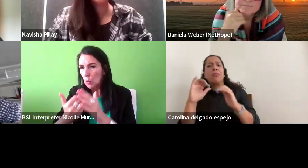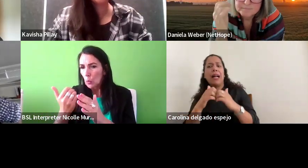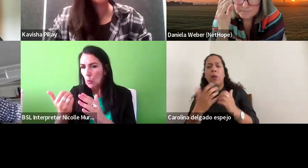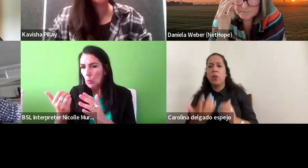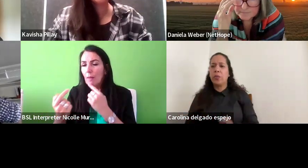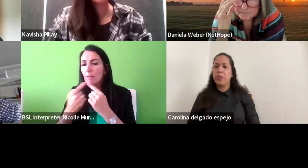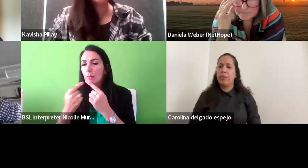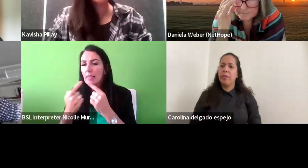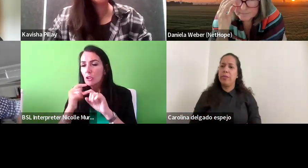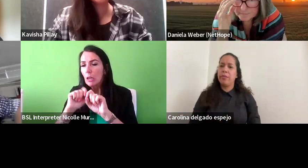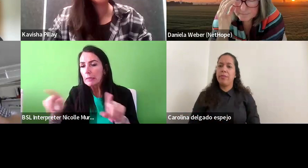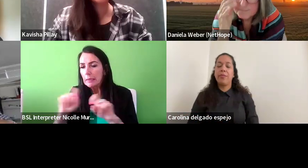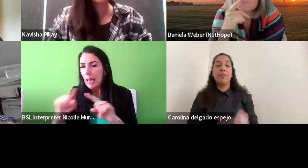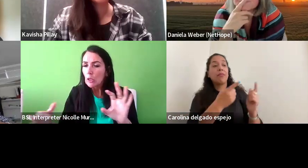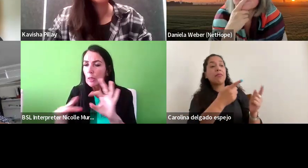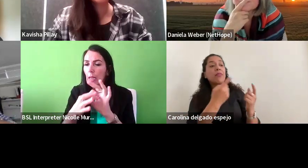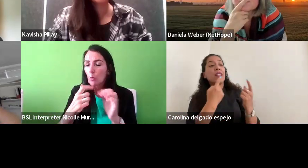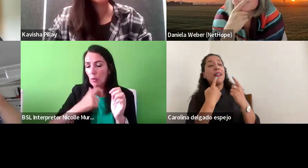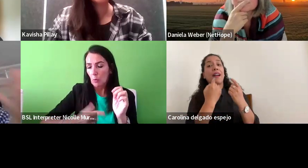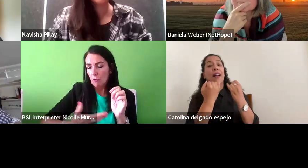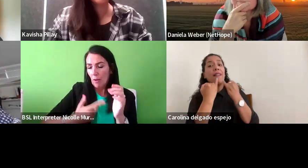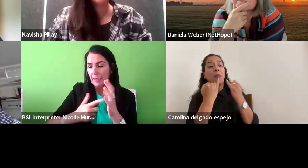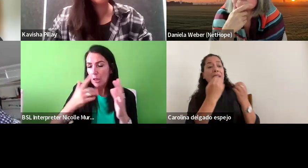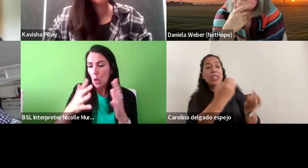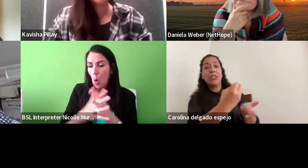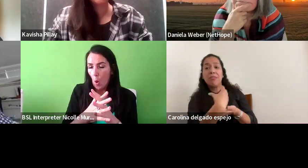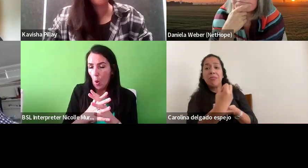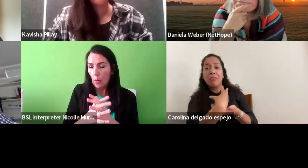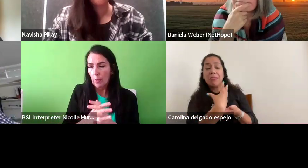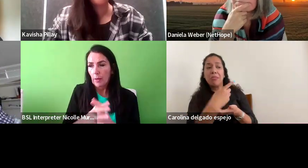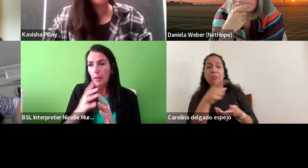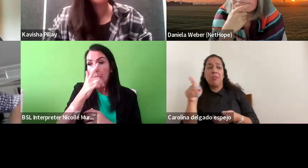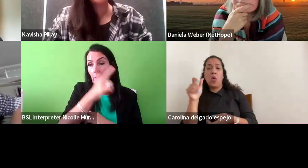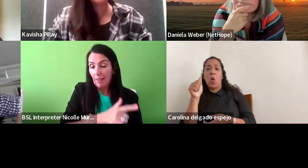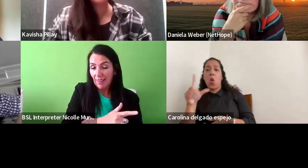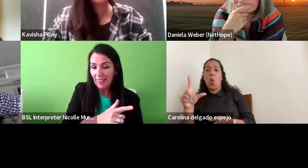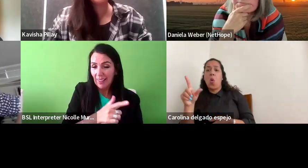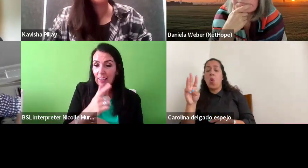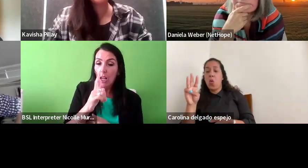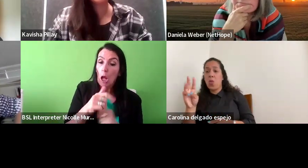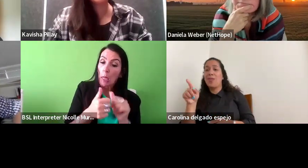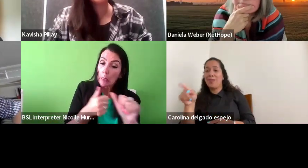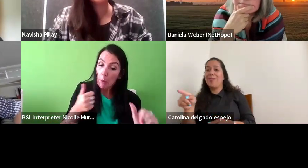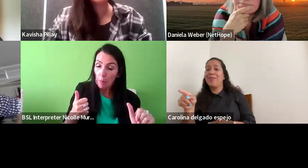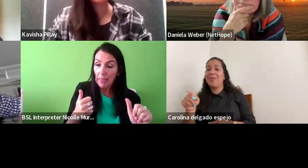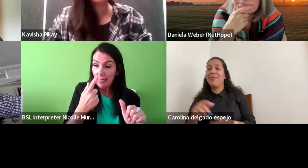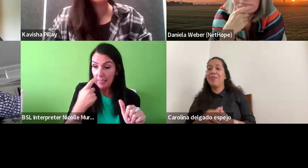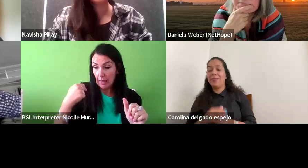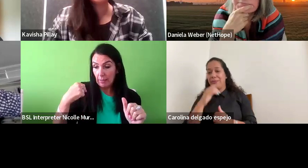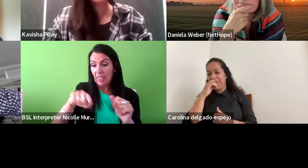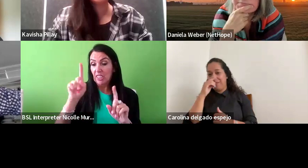compatibility with human rights law as such. I mean, fortunately, and this is also what the companies can do. Earlier this year, I